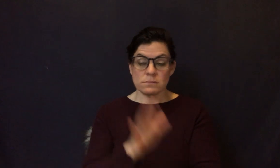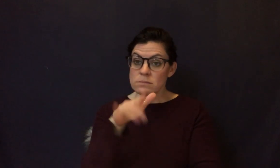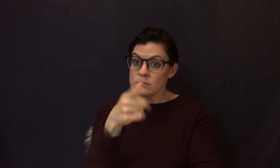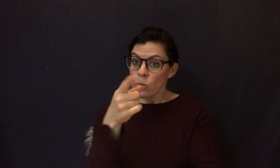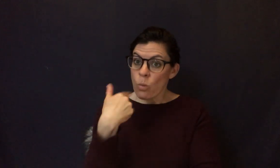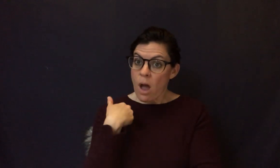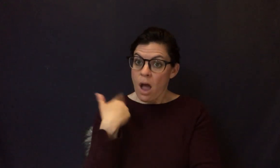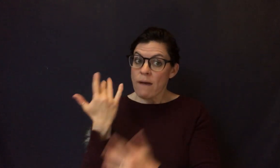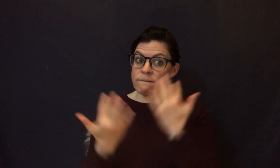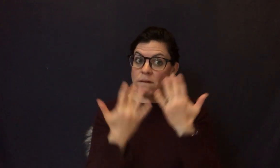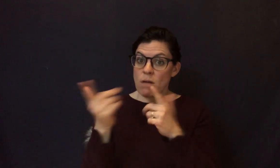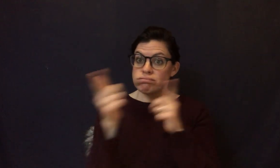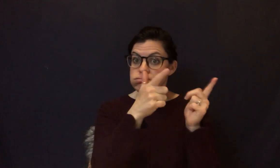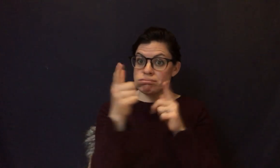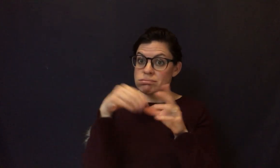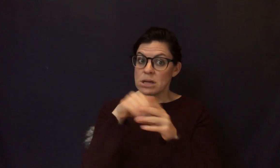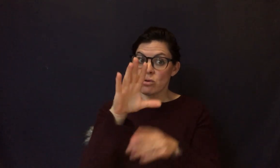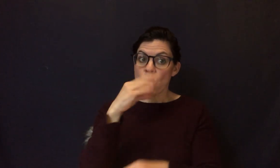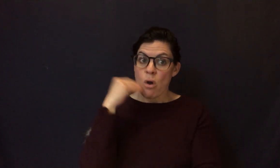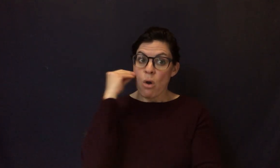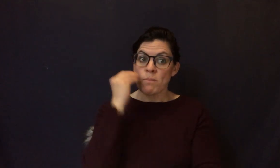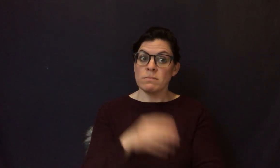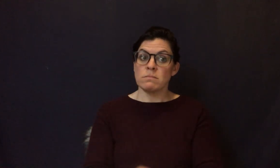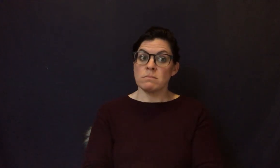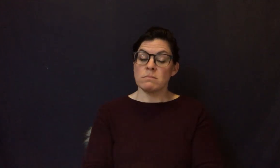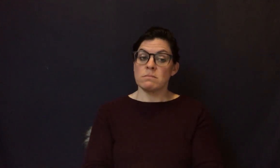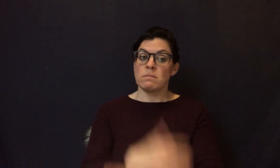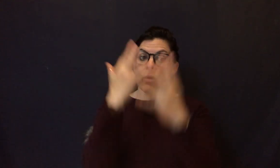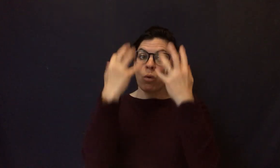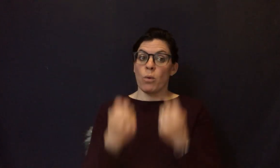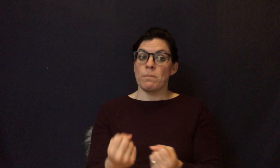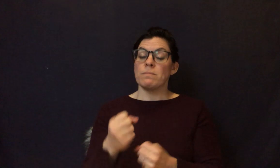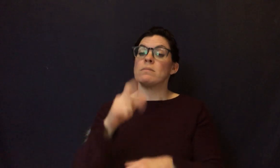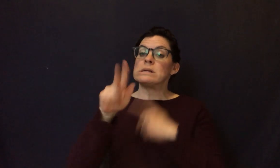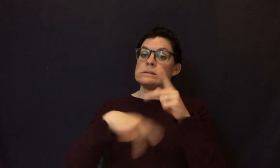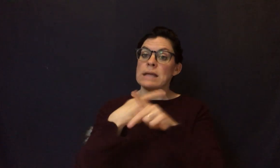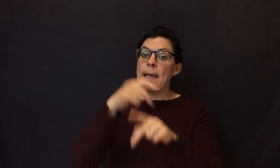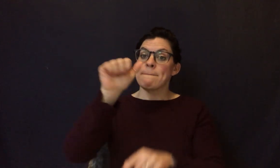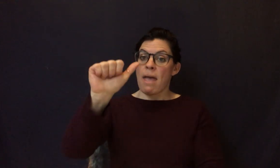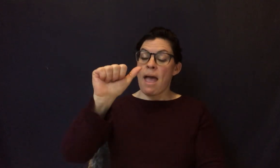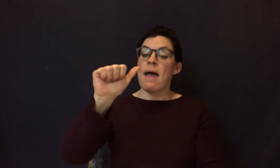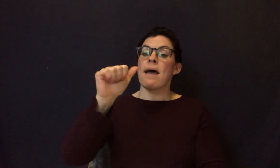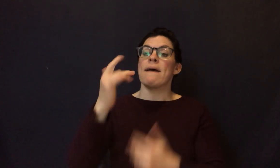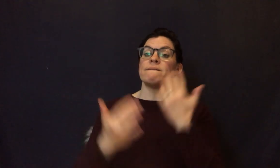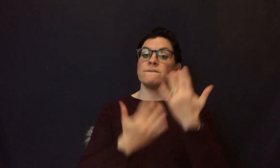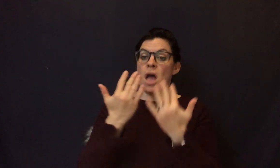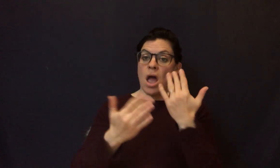No, I don't have none. You don't have a Type A fire extinguisher. Where you live in the woods?